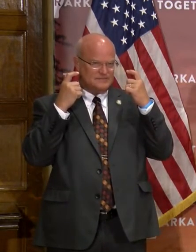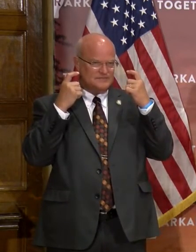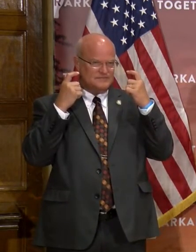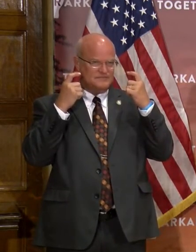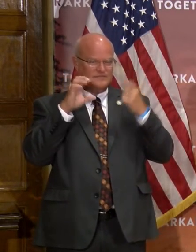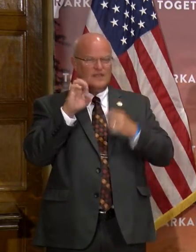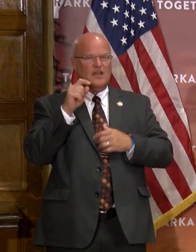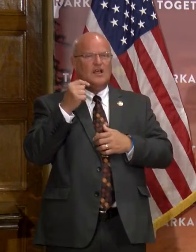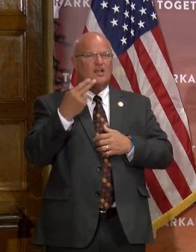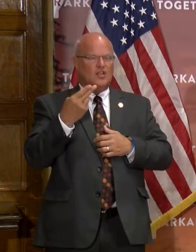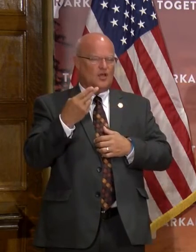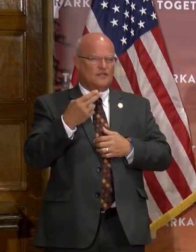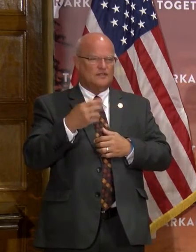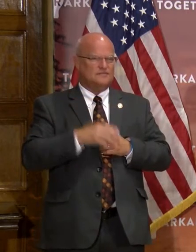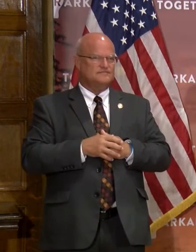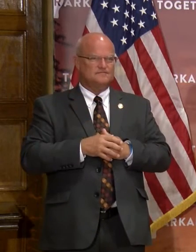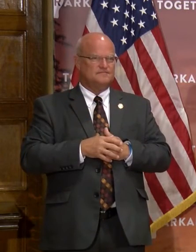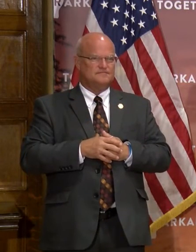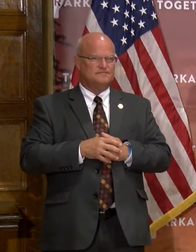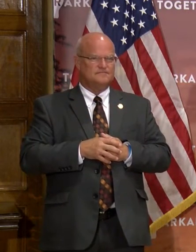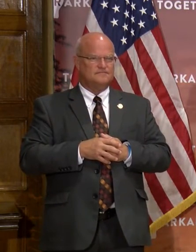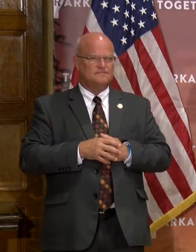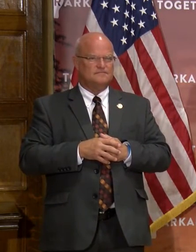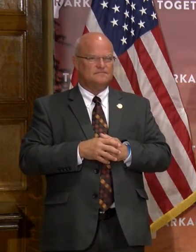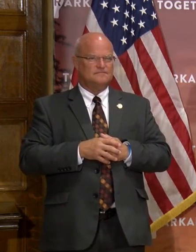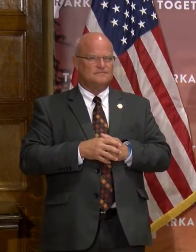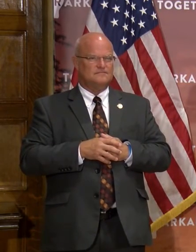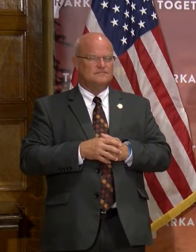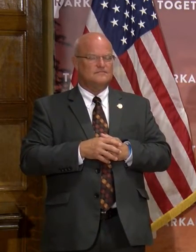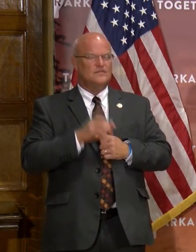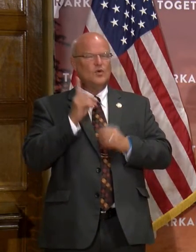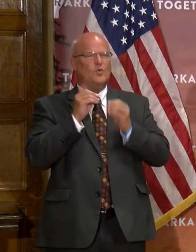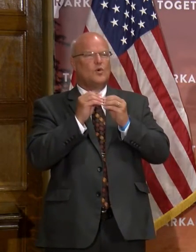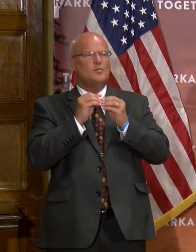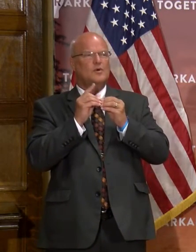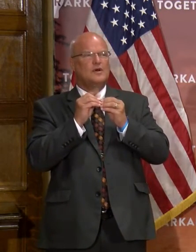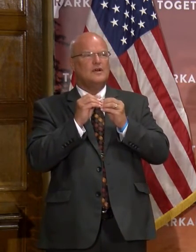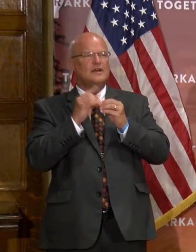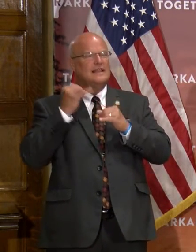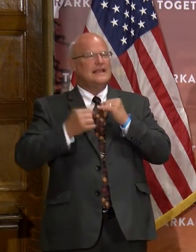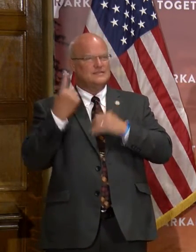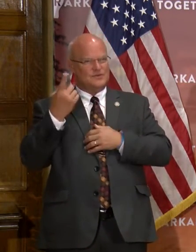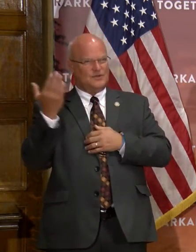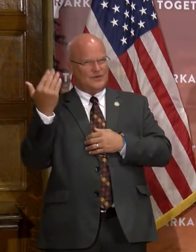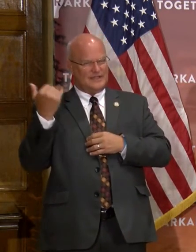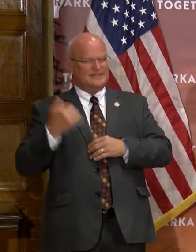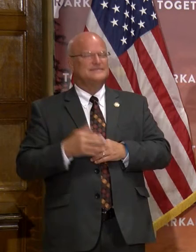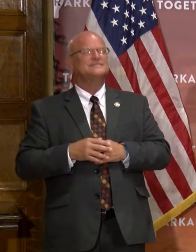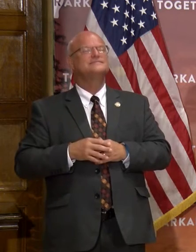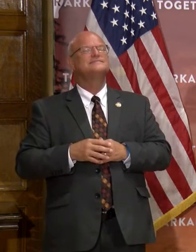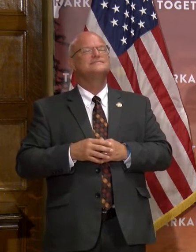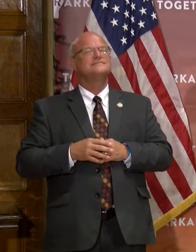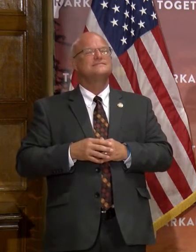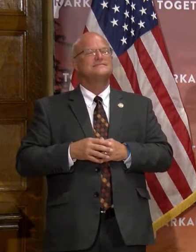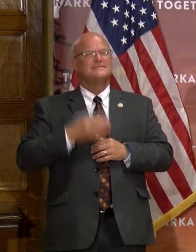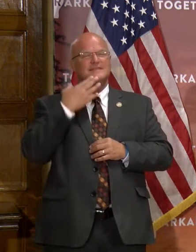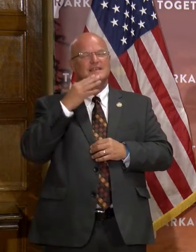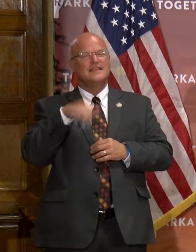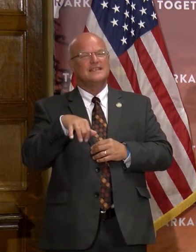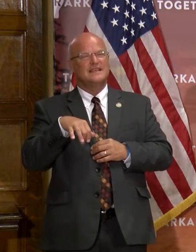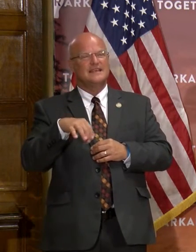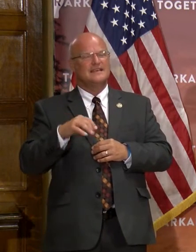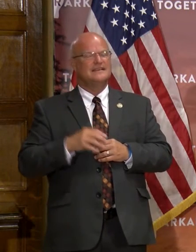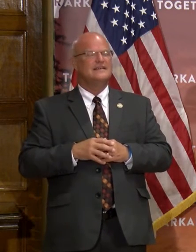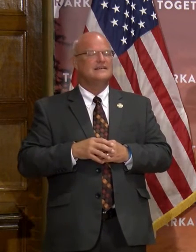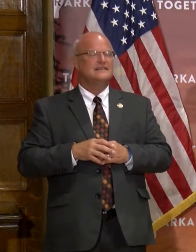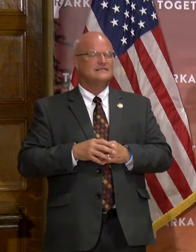a cloth covering. Can I ask one more question, Governor? This is your last one, but go ahead. Okay, I appreciate that. The